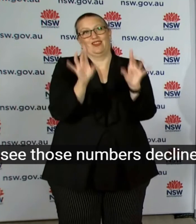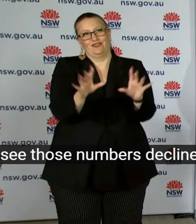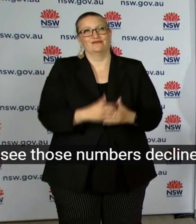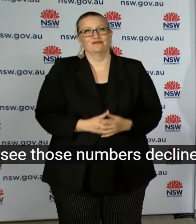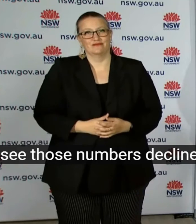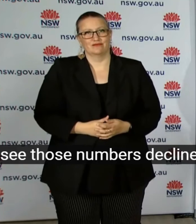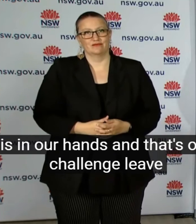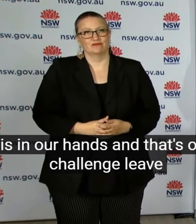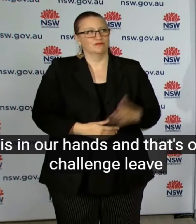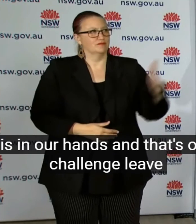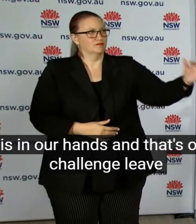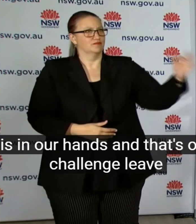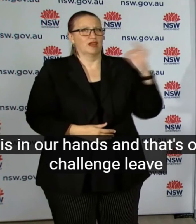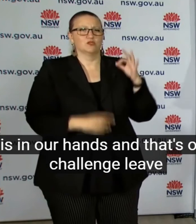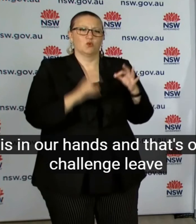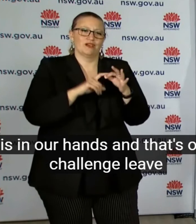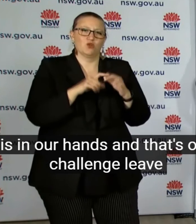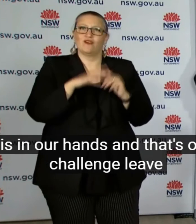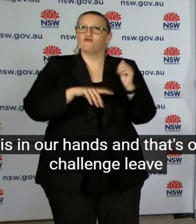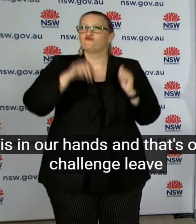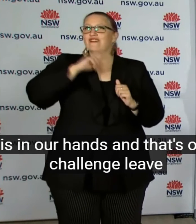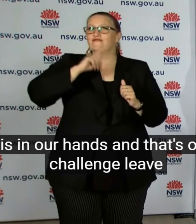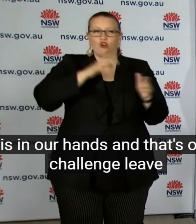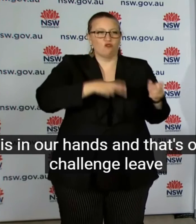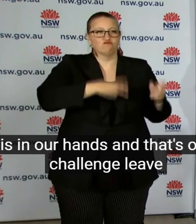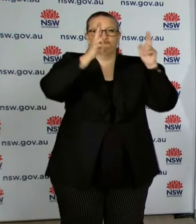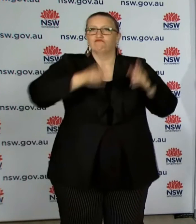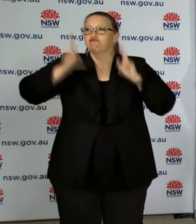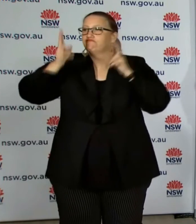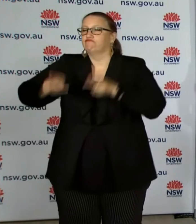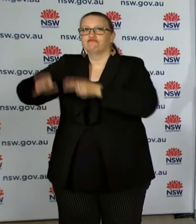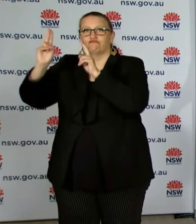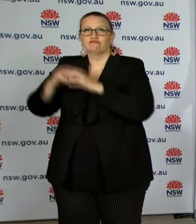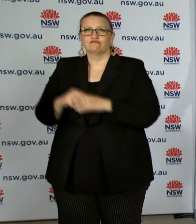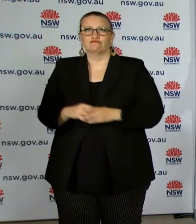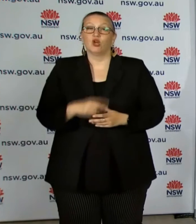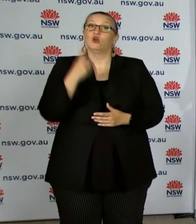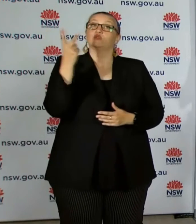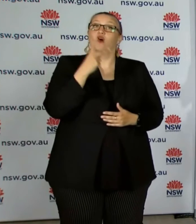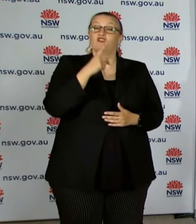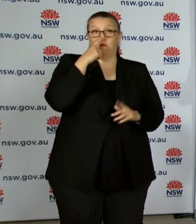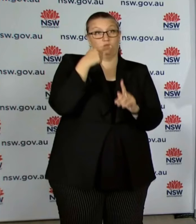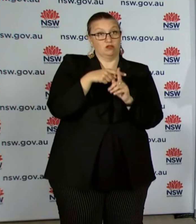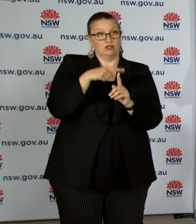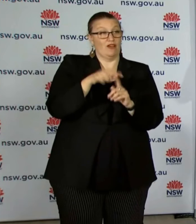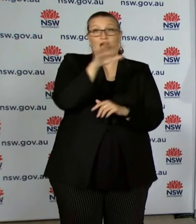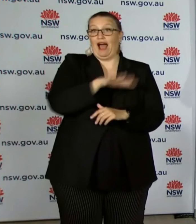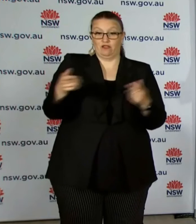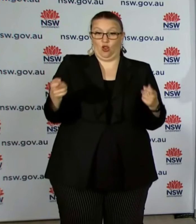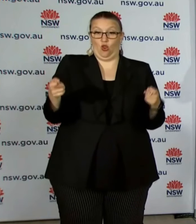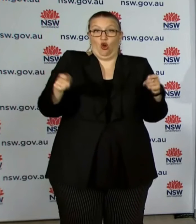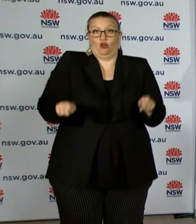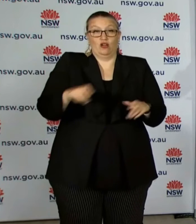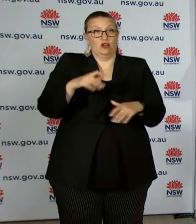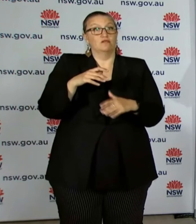block. 630 roughly residents, all 12 so far test positive, isolating for the appropriate amount of days. The other residents just isolate until they get